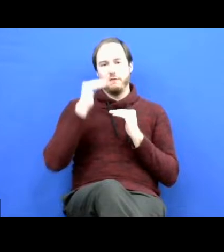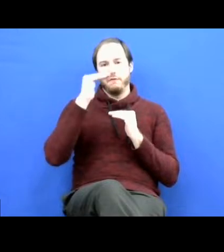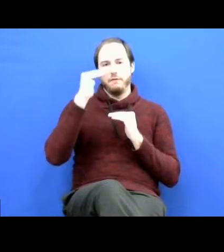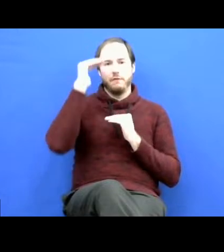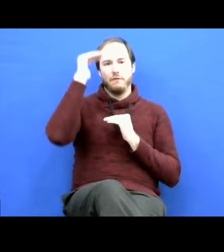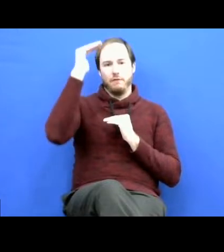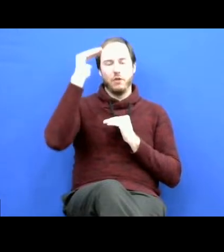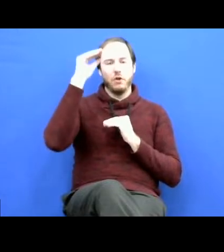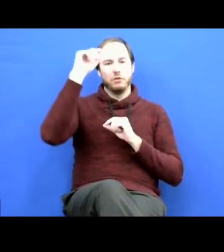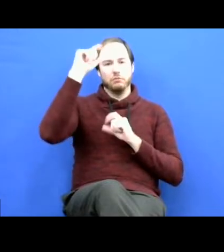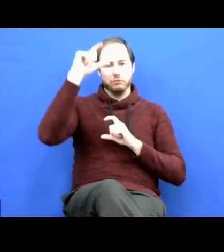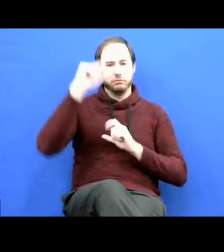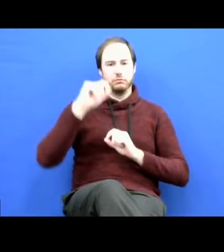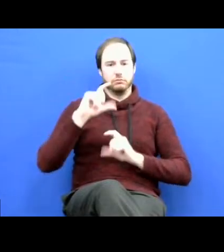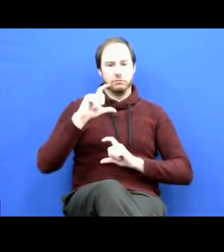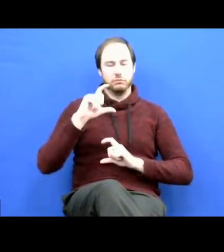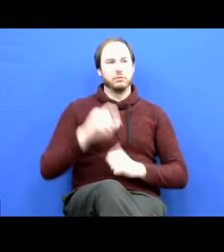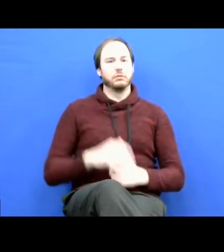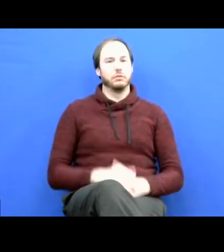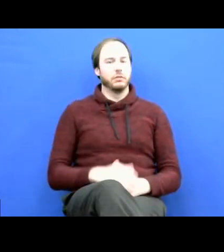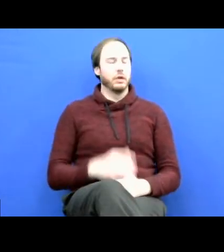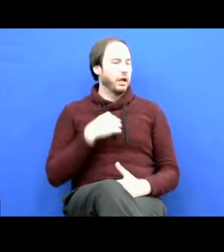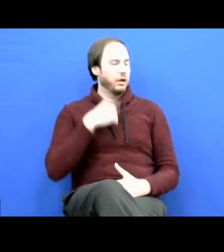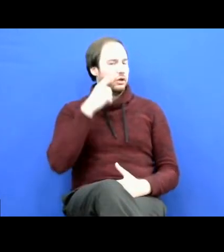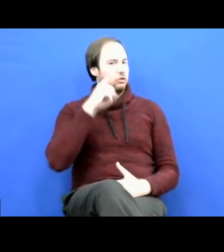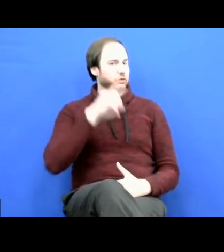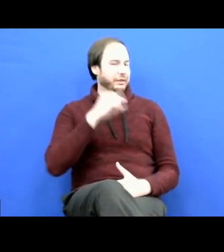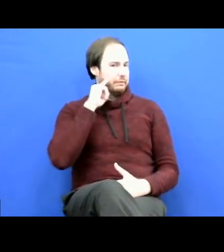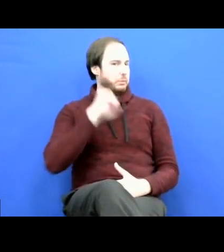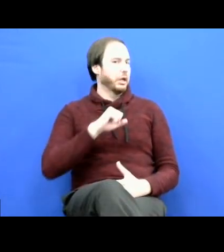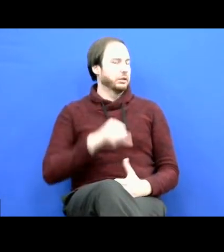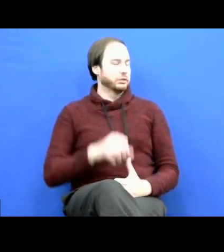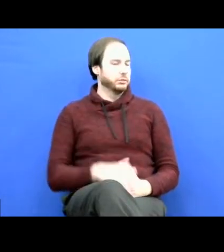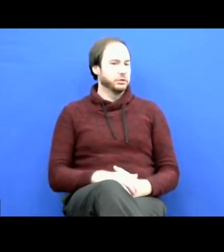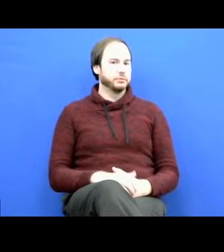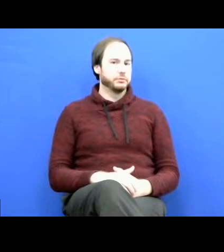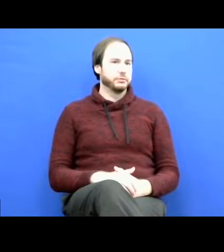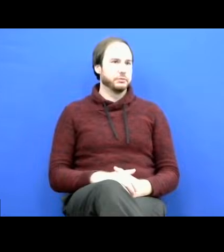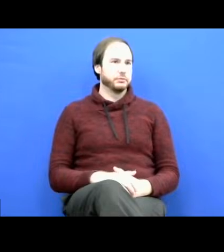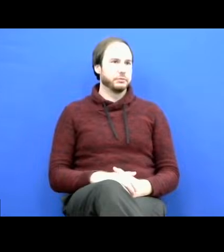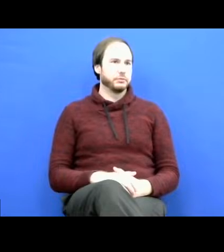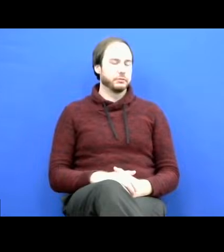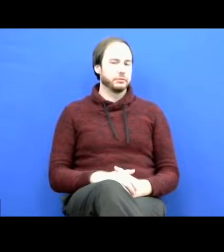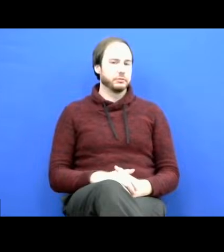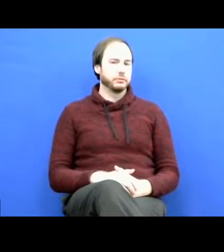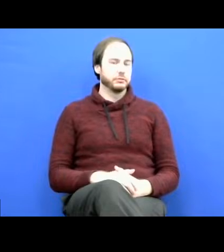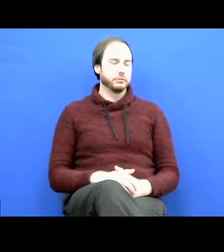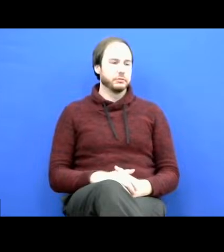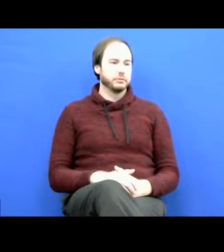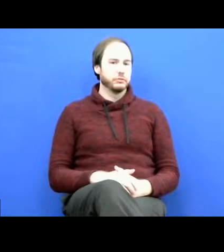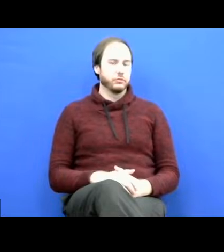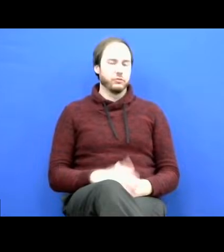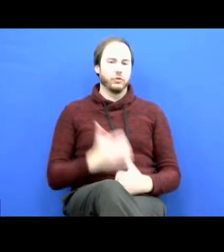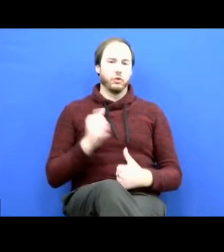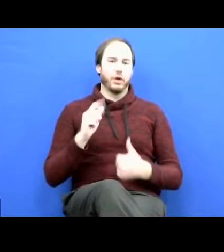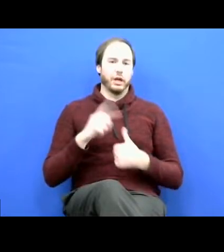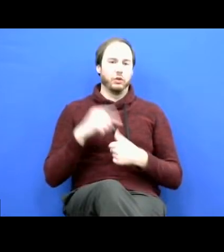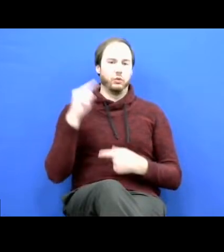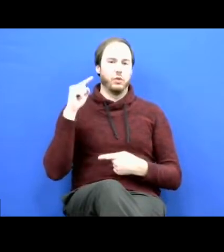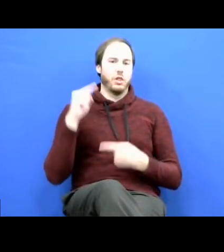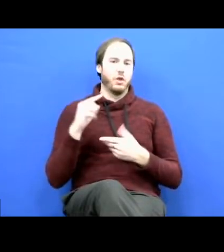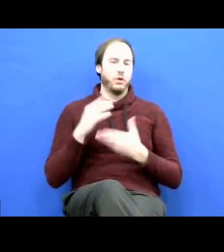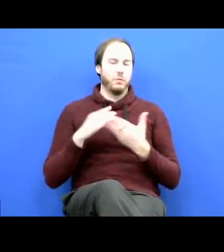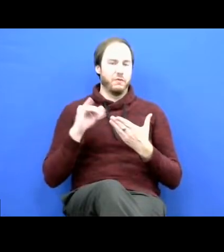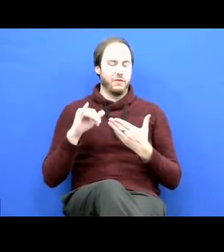I would agree if it was possible, in that process, John, to get that lowered